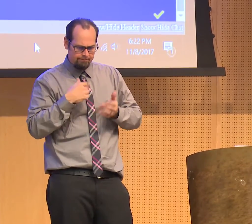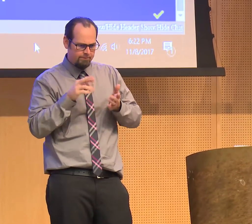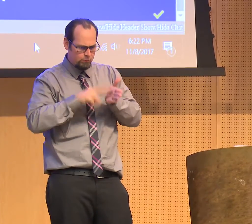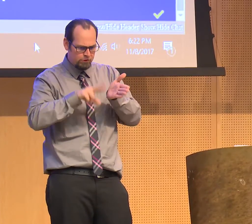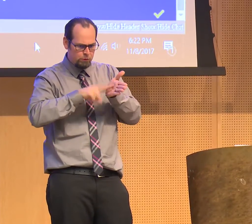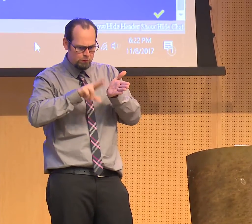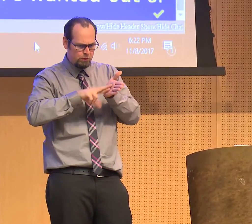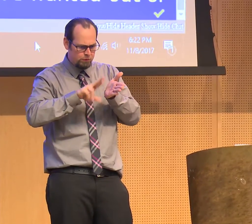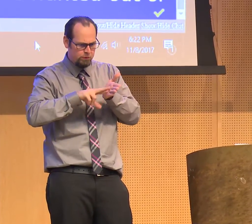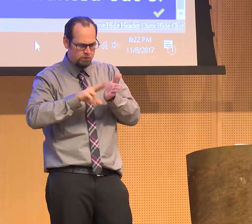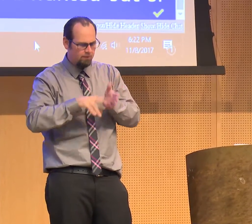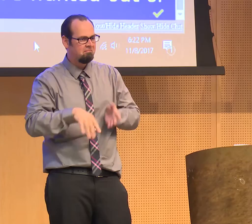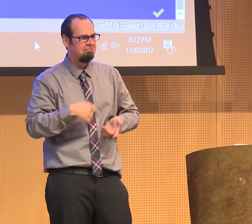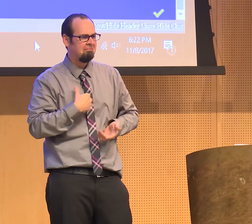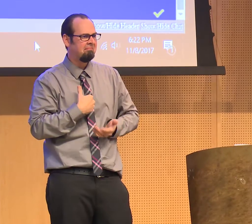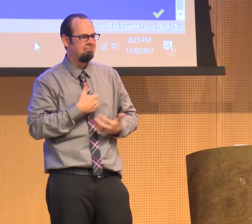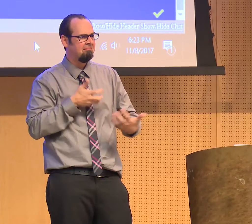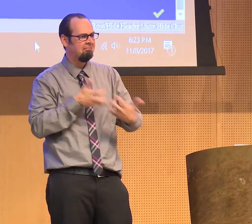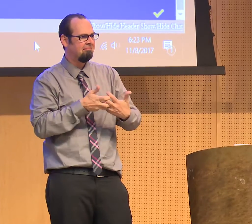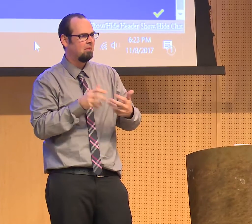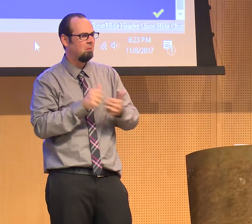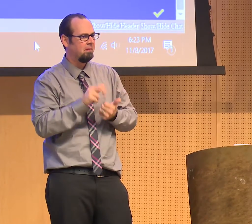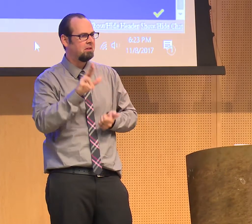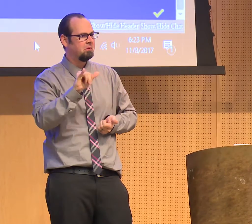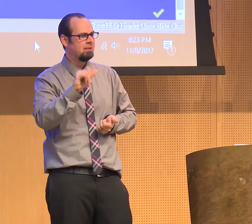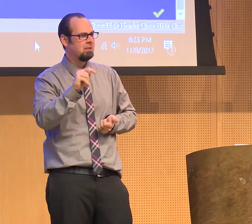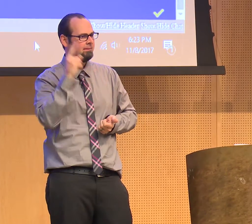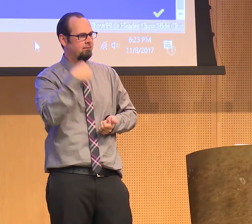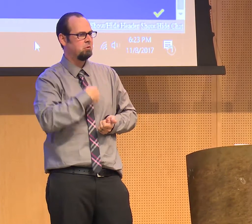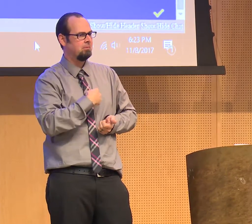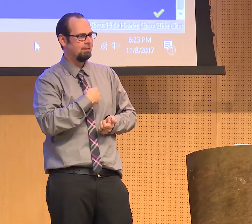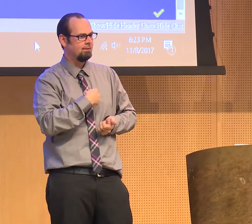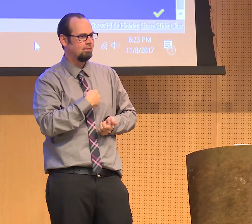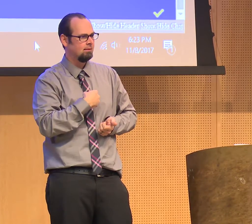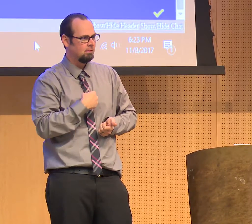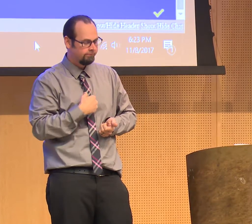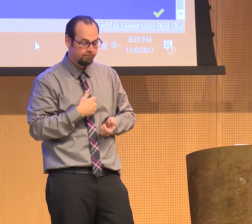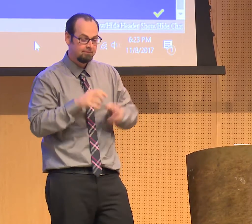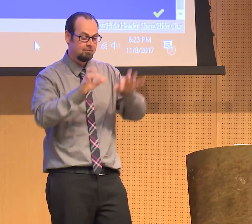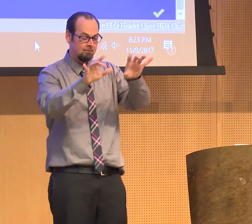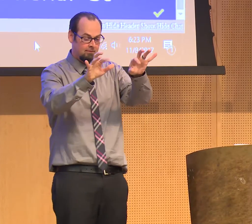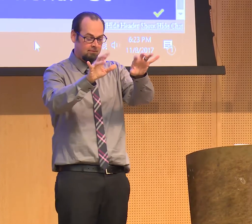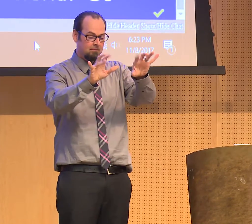I did research, and I thought RIT was a good fit for me.